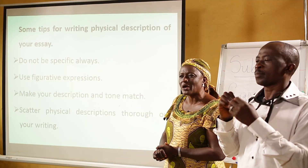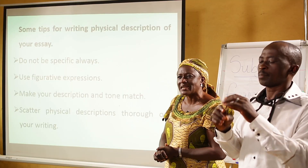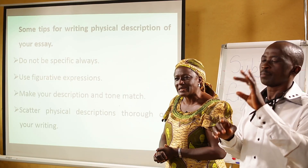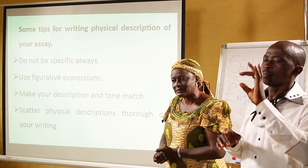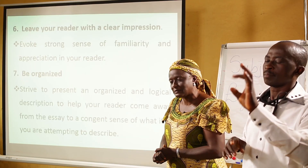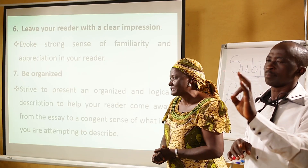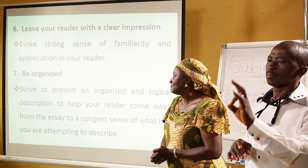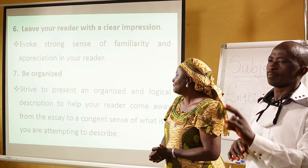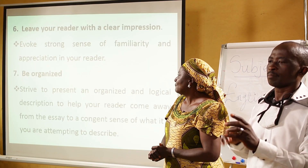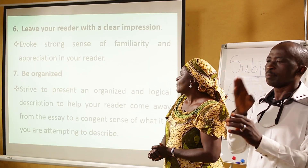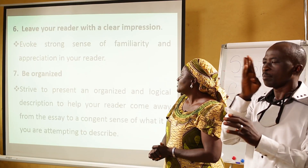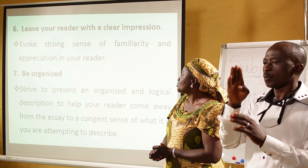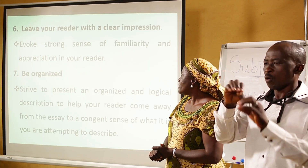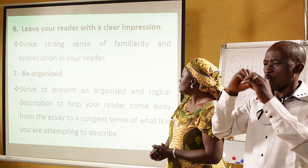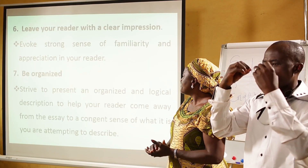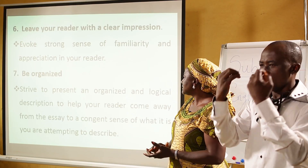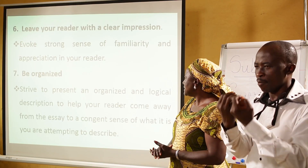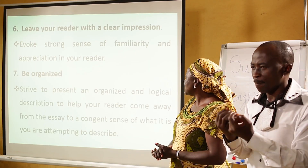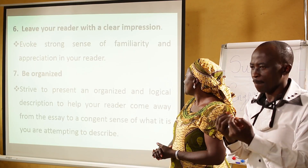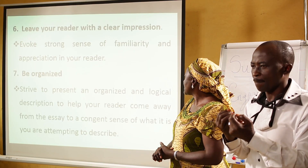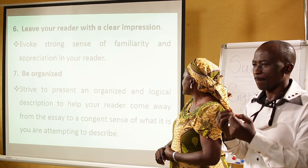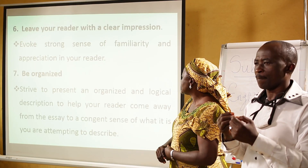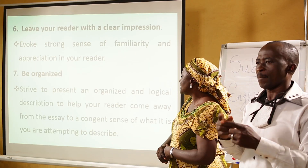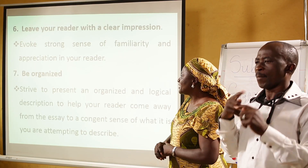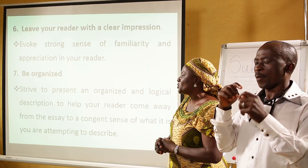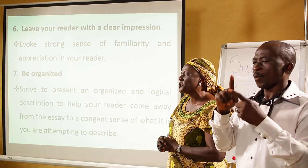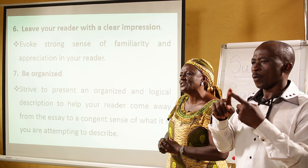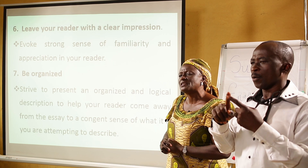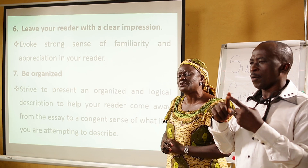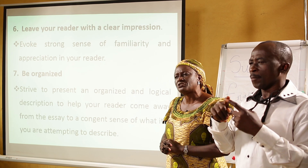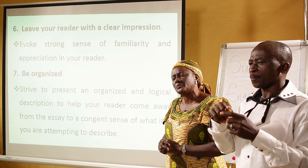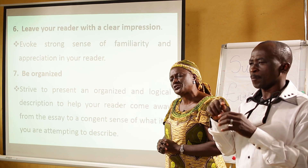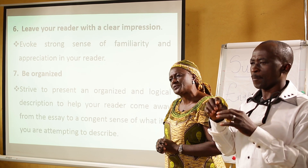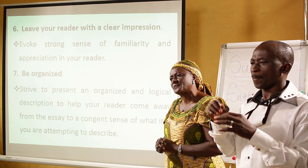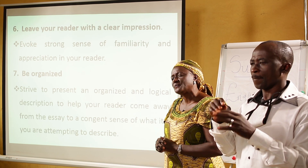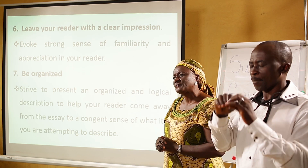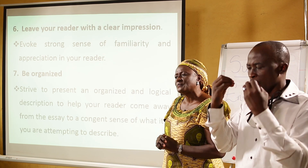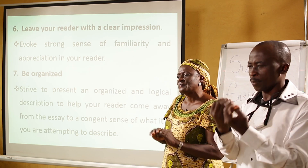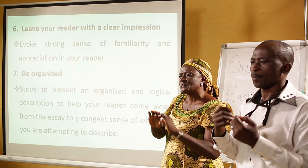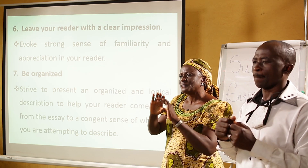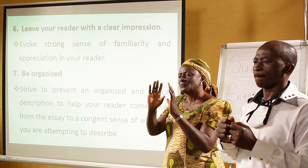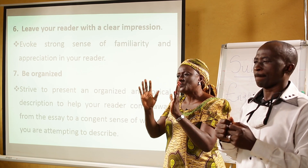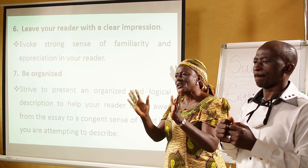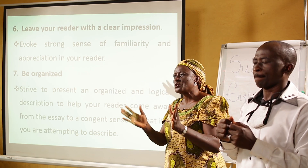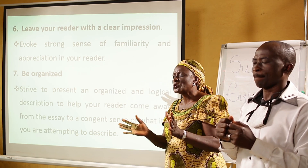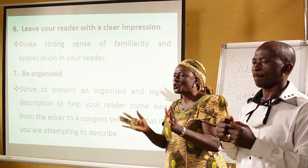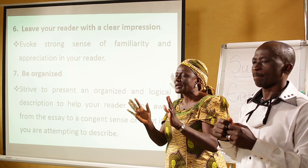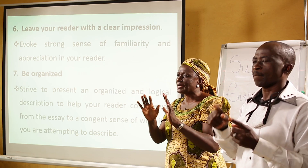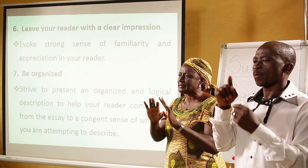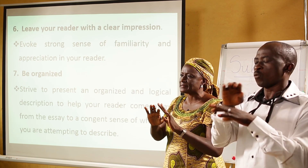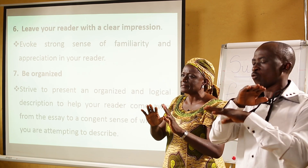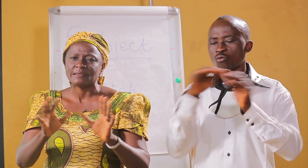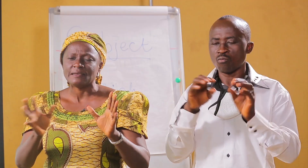be organized. Strive to present an organized and logical description. When you